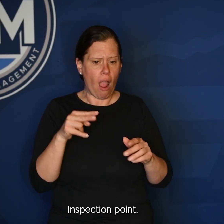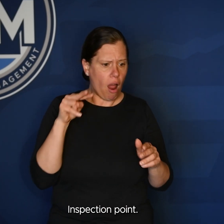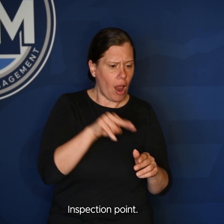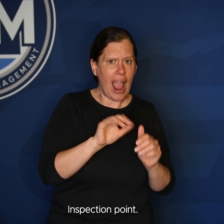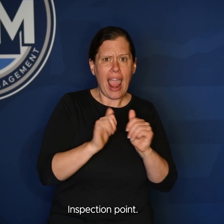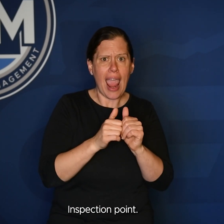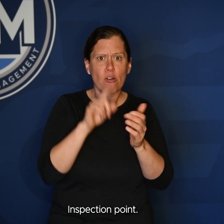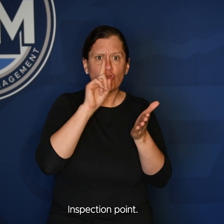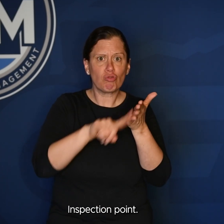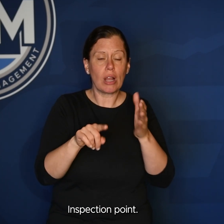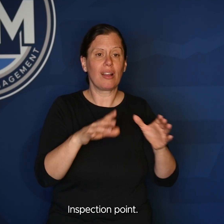point.